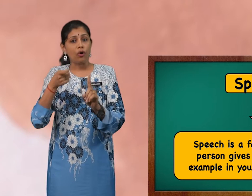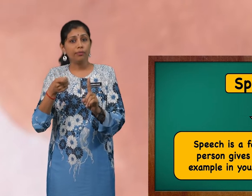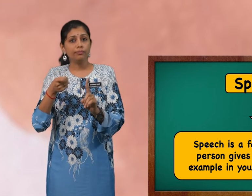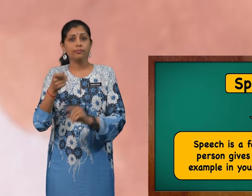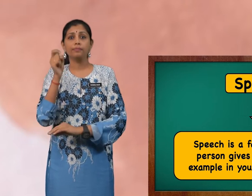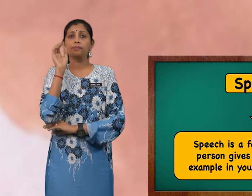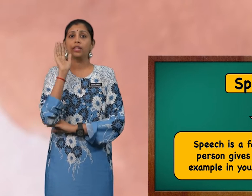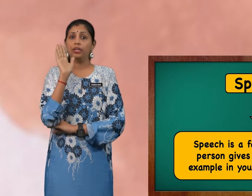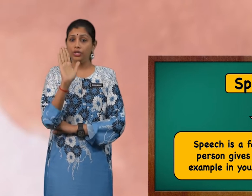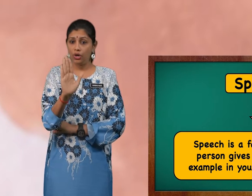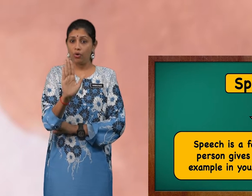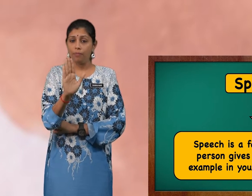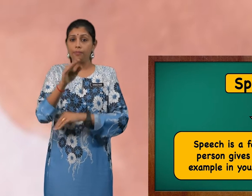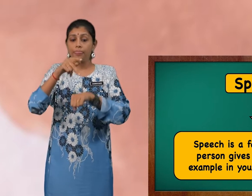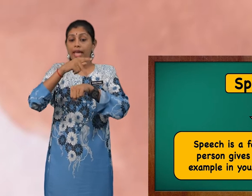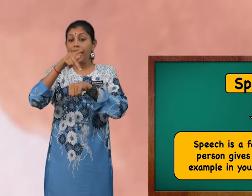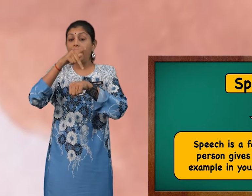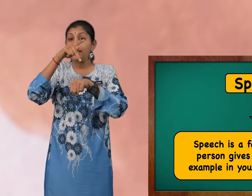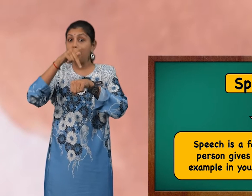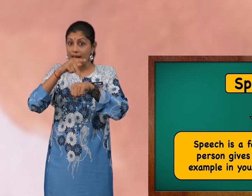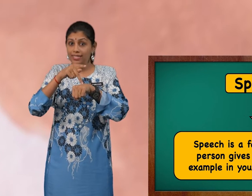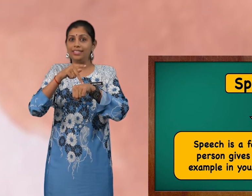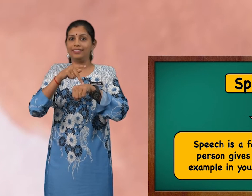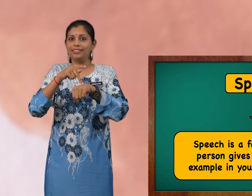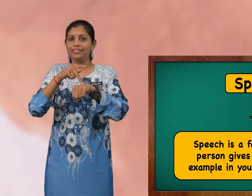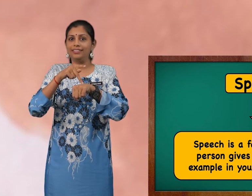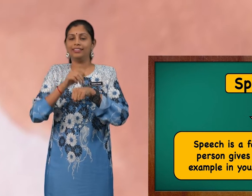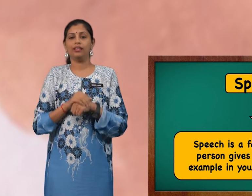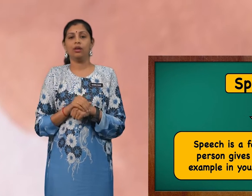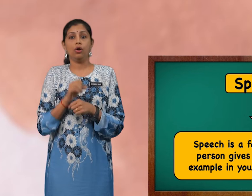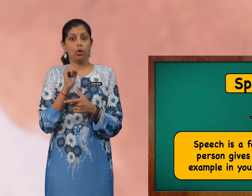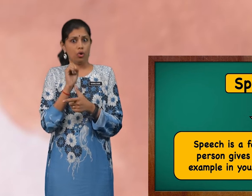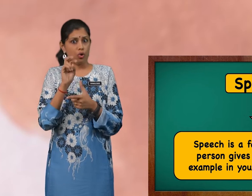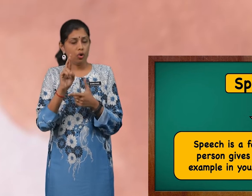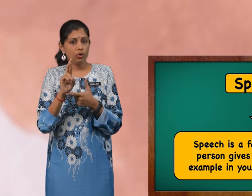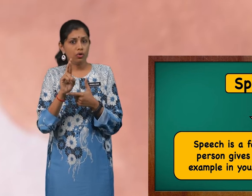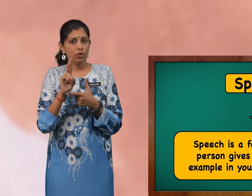from your headmaster or